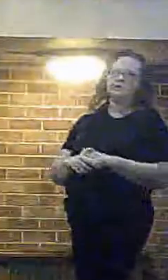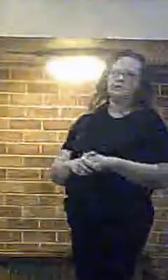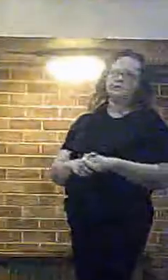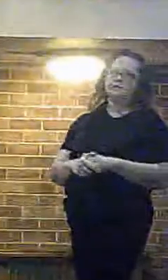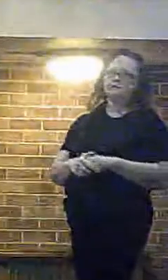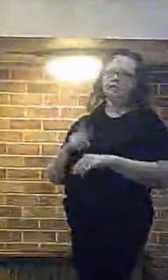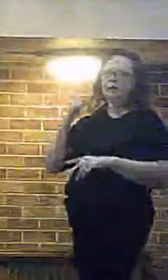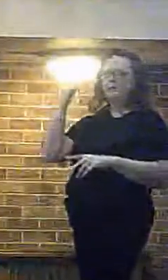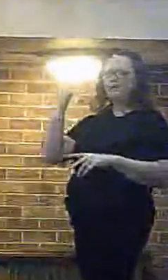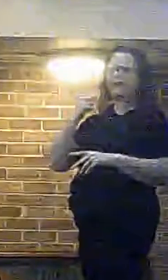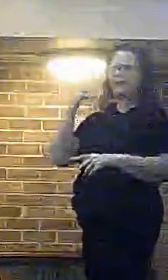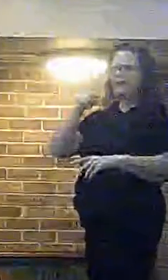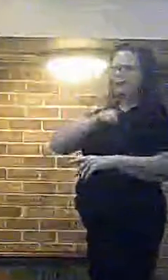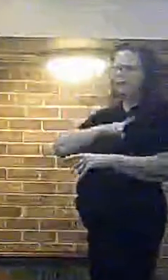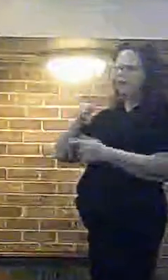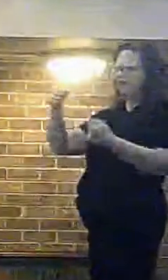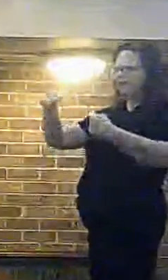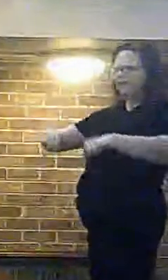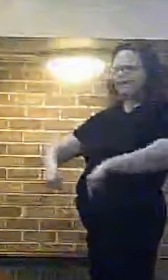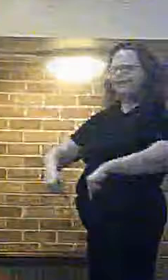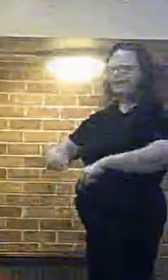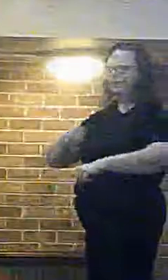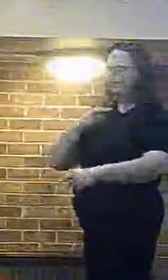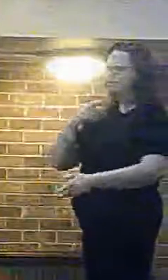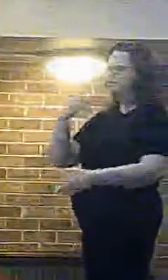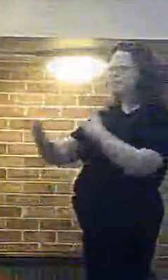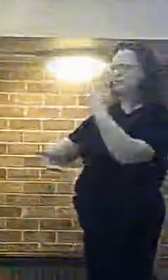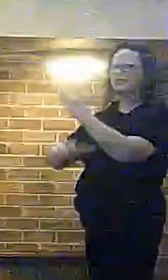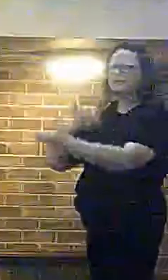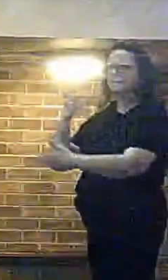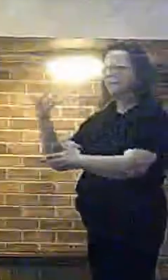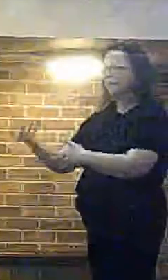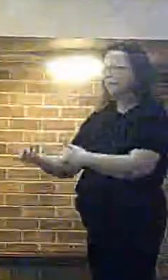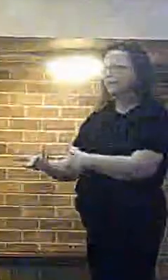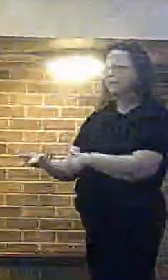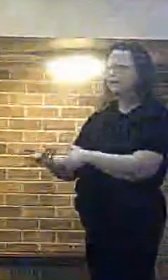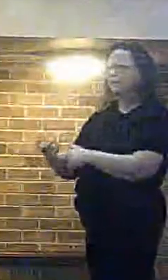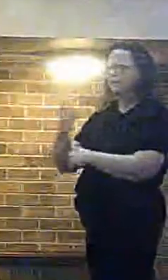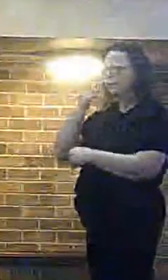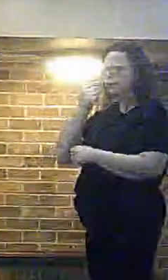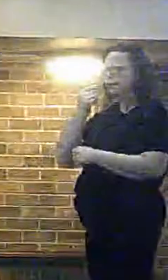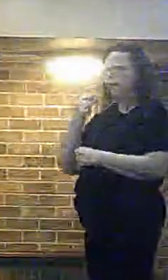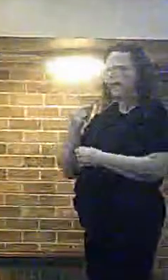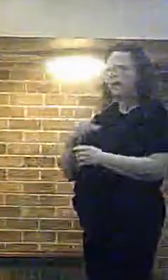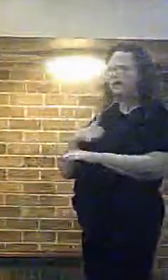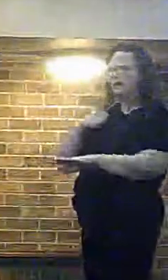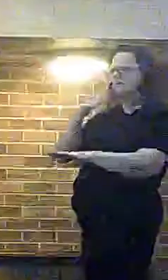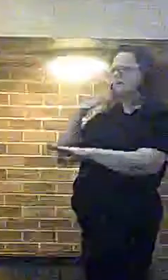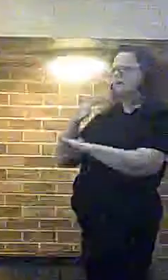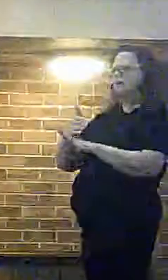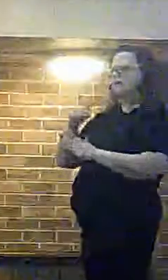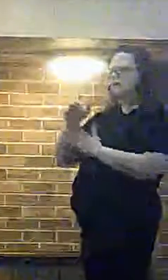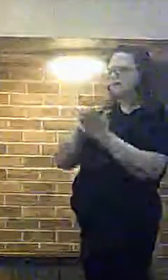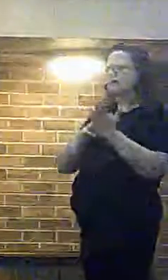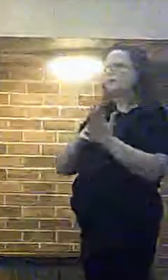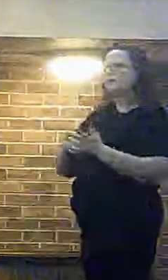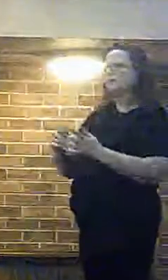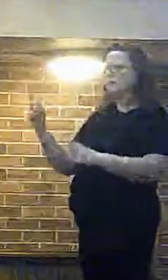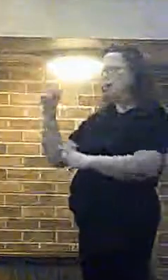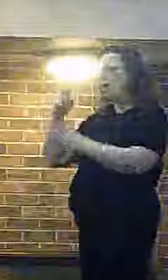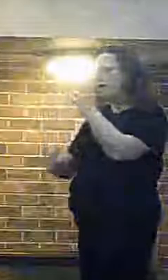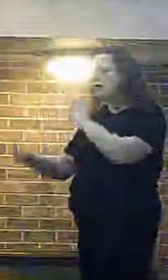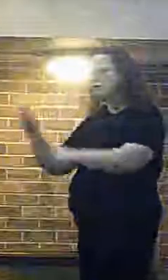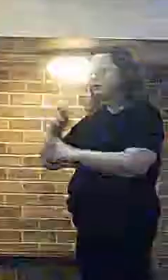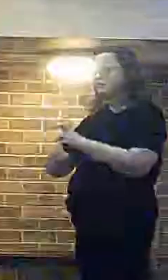I'm wondering why you're here, because you're not telling us that we can make a case. You're just simply saying, listen to